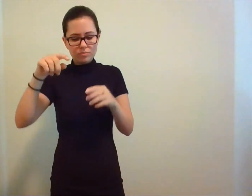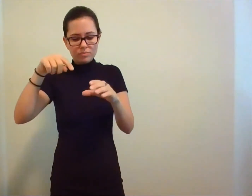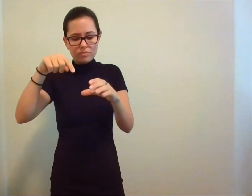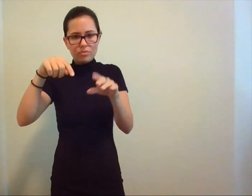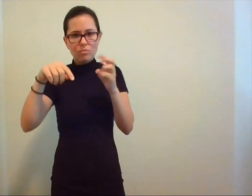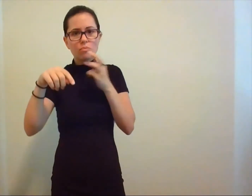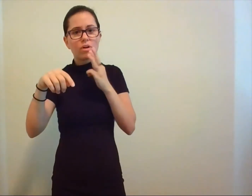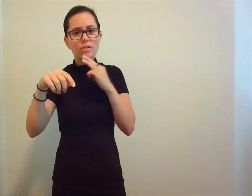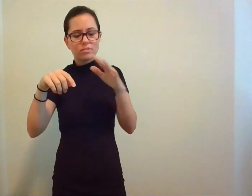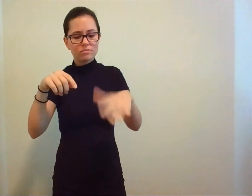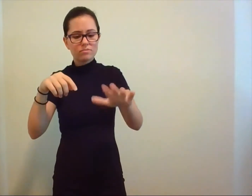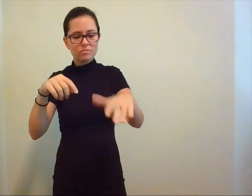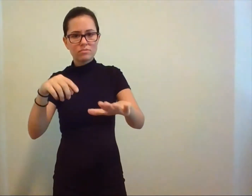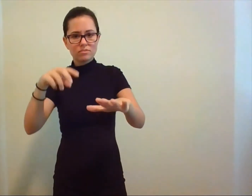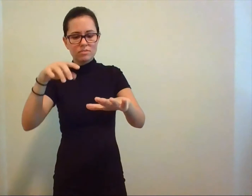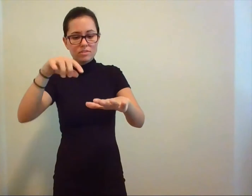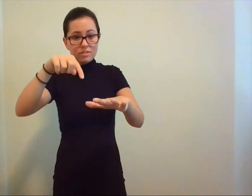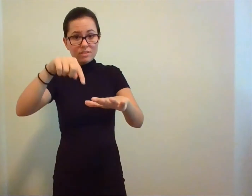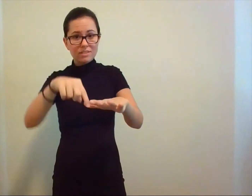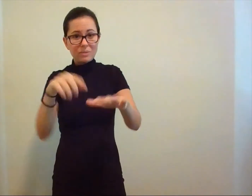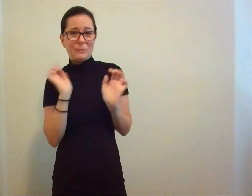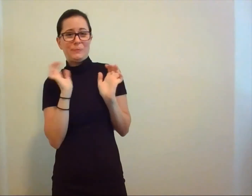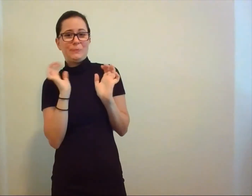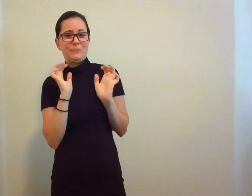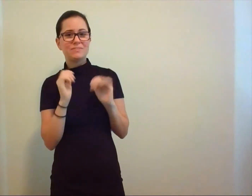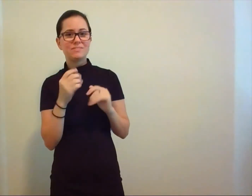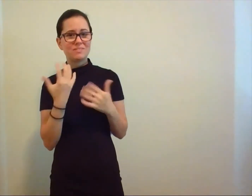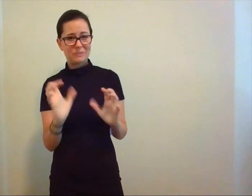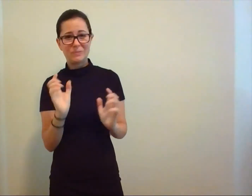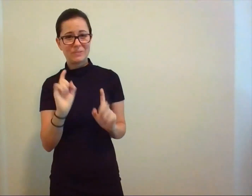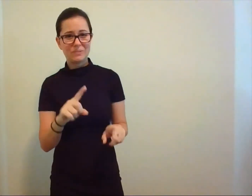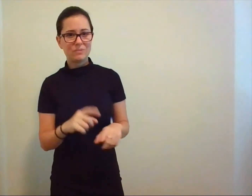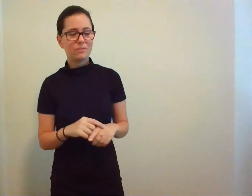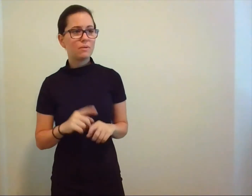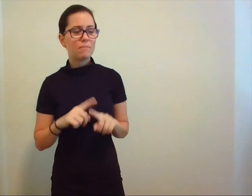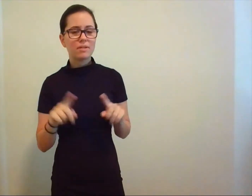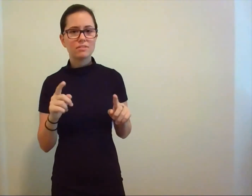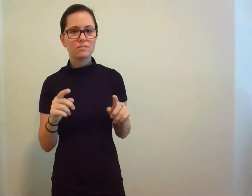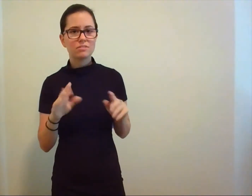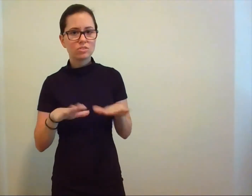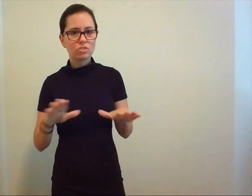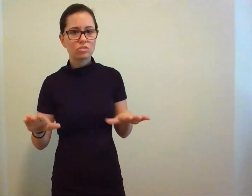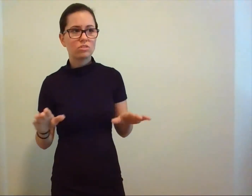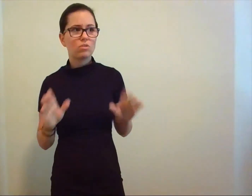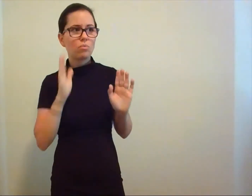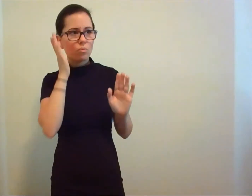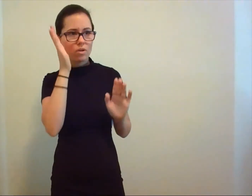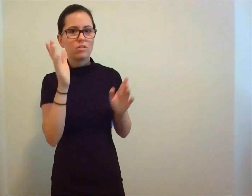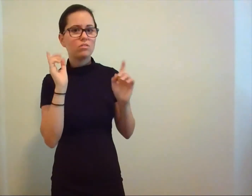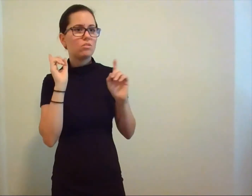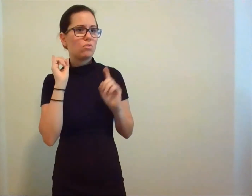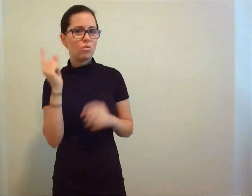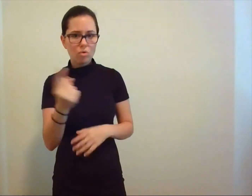nothing. Like, what is that? Are they stupid? Yeah, well, yeah, they are. They're a little bit stupider, for sure.